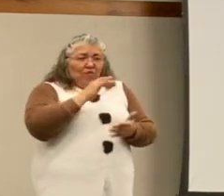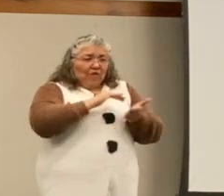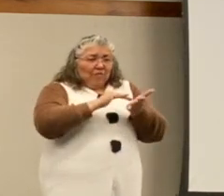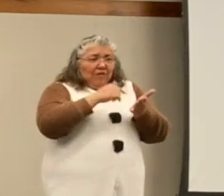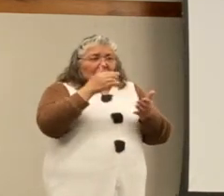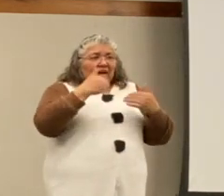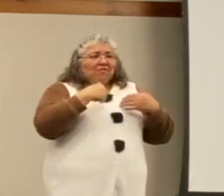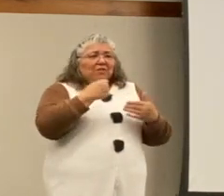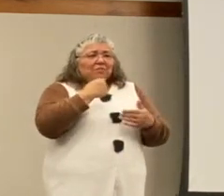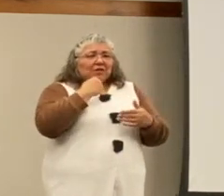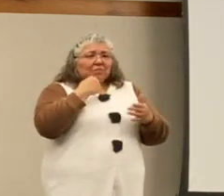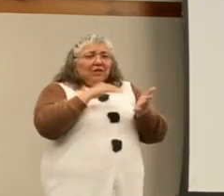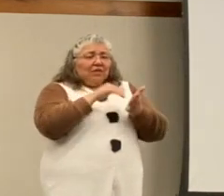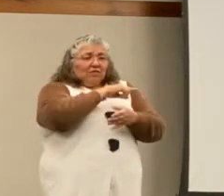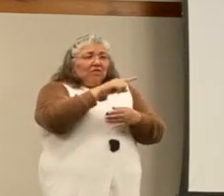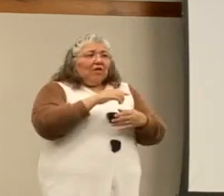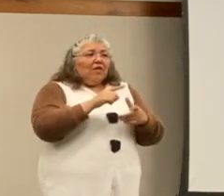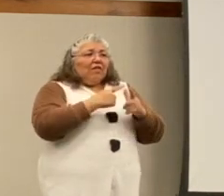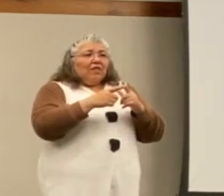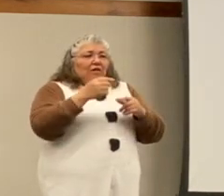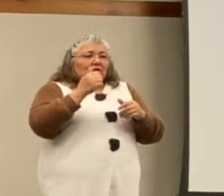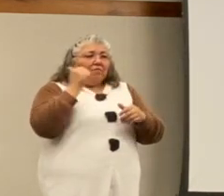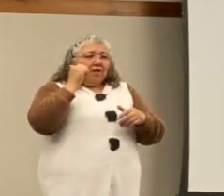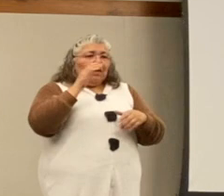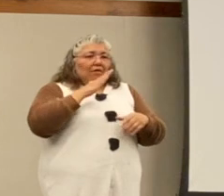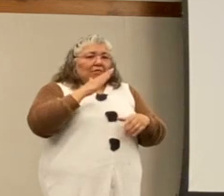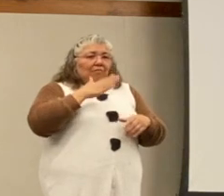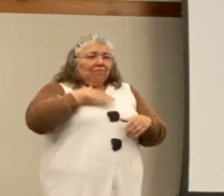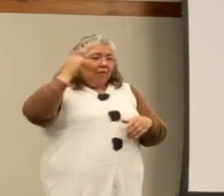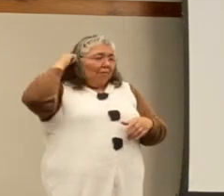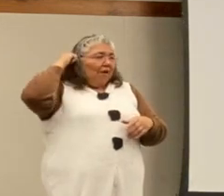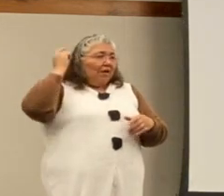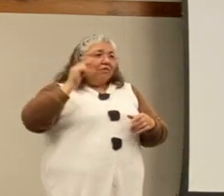holding this bitterness against you? Yeah, yeah. And then in the back of my mind, I was like, your turn.